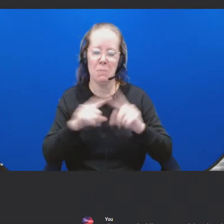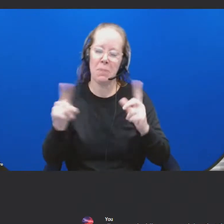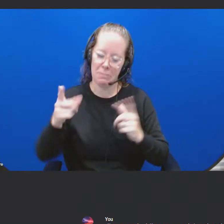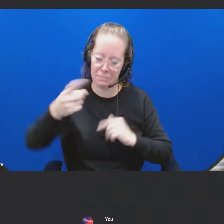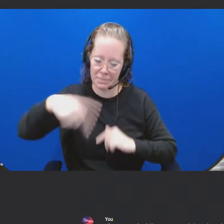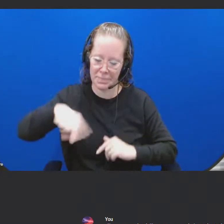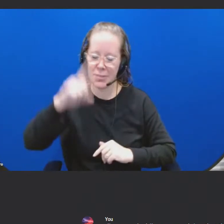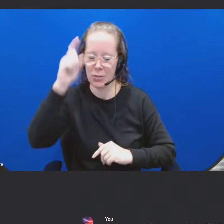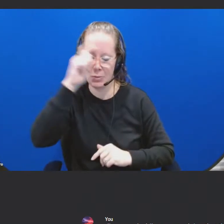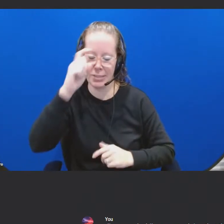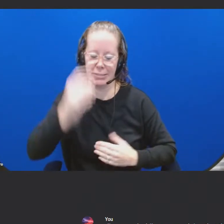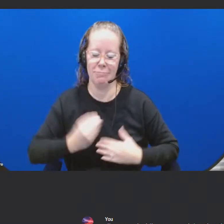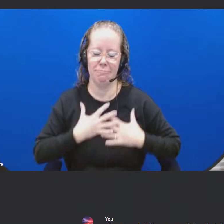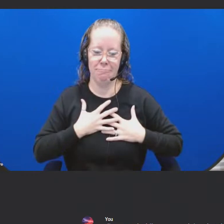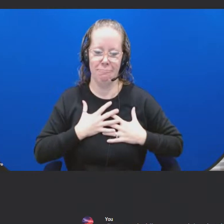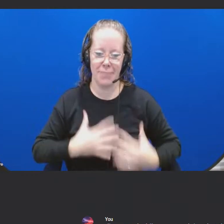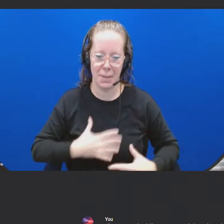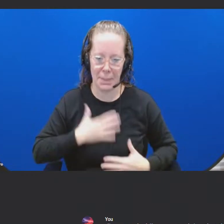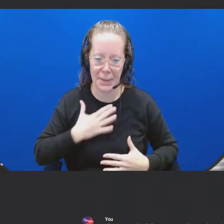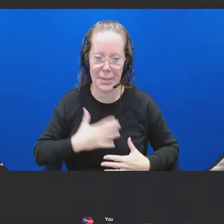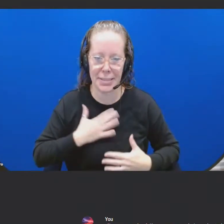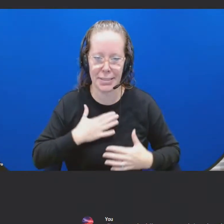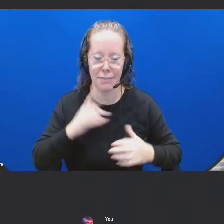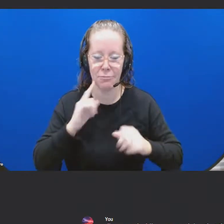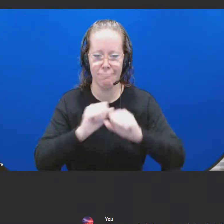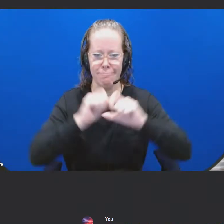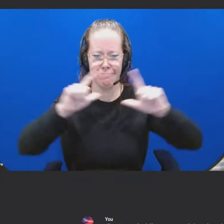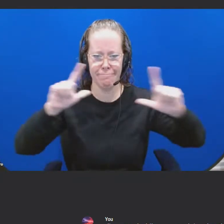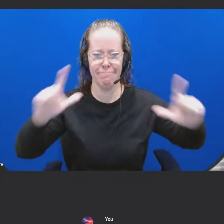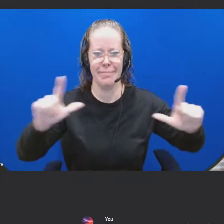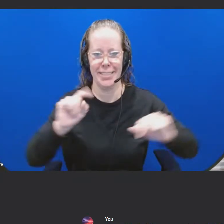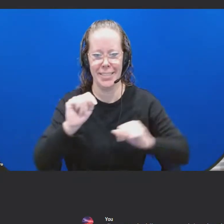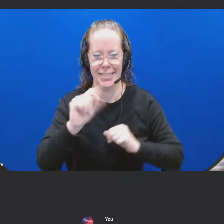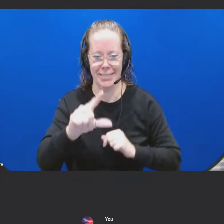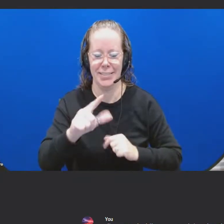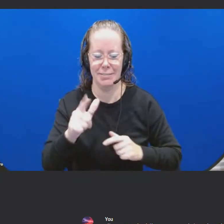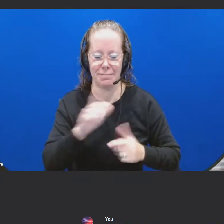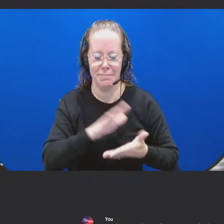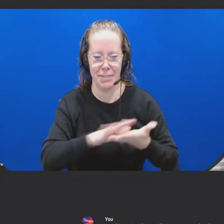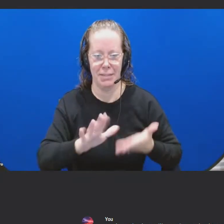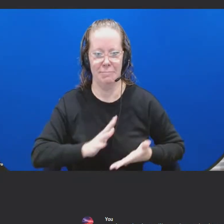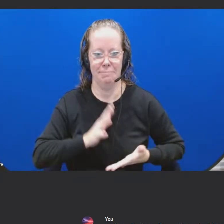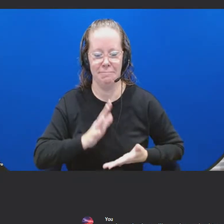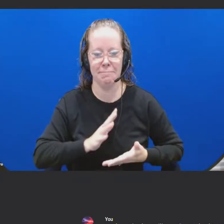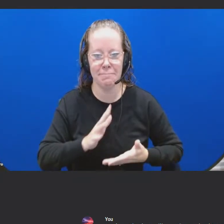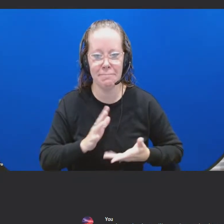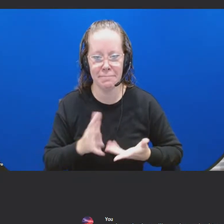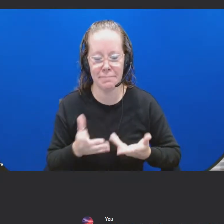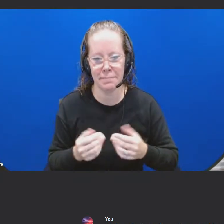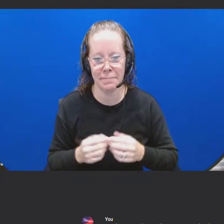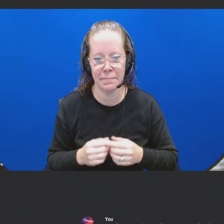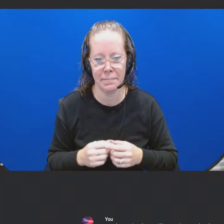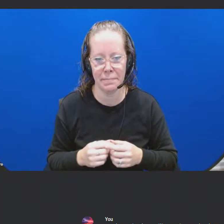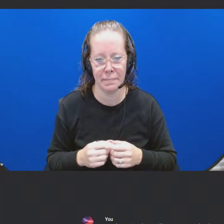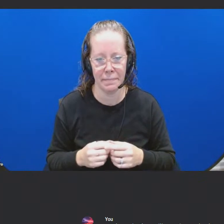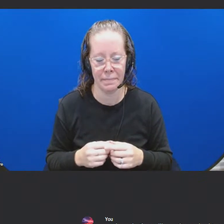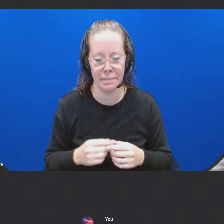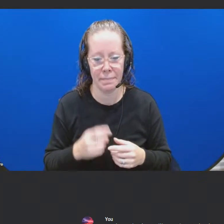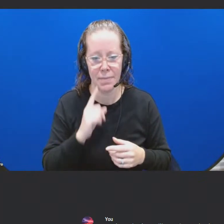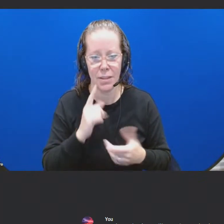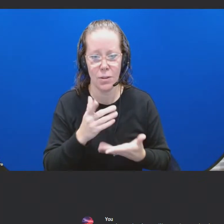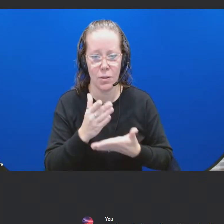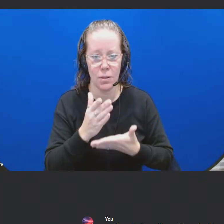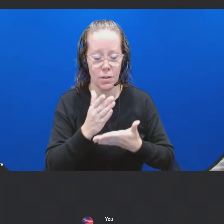that they have a big screen TV. And in some of the areas, we've actually moved where we put